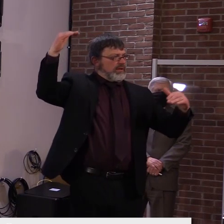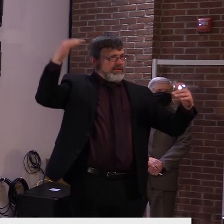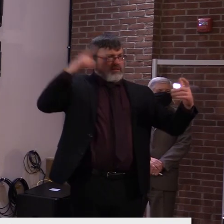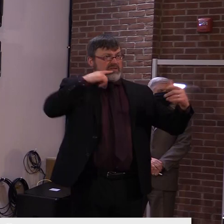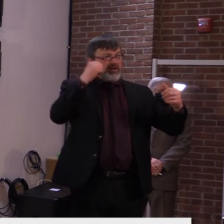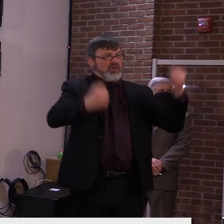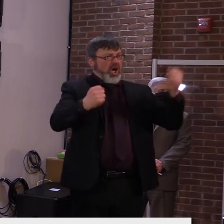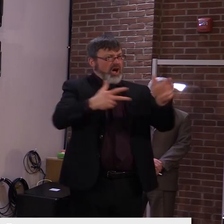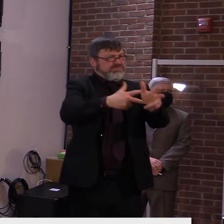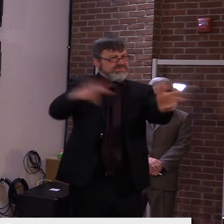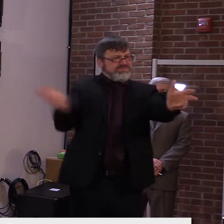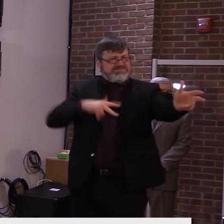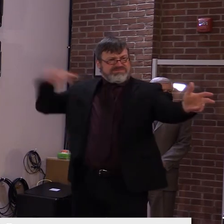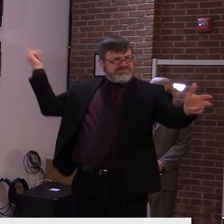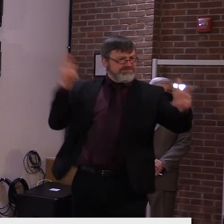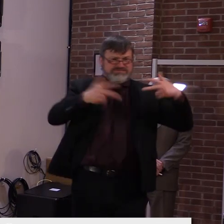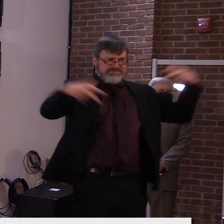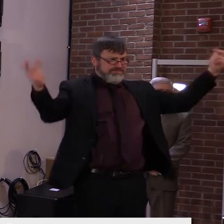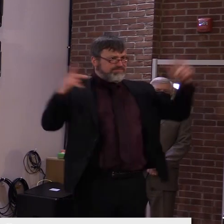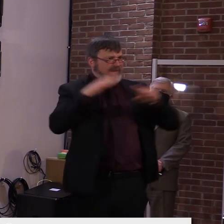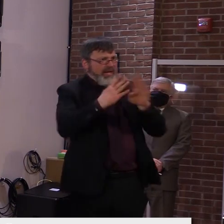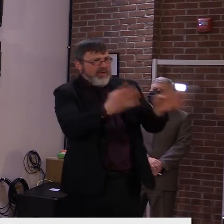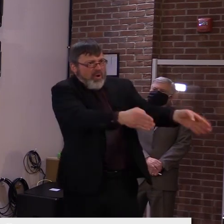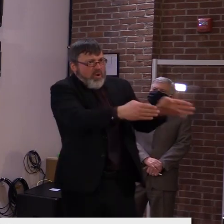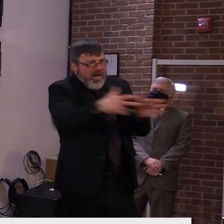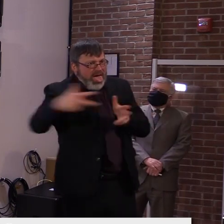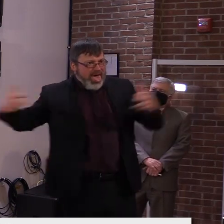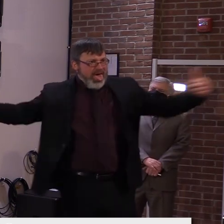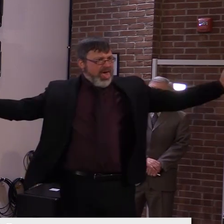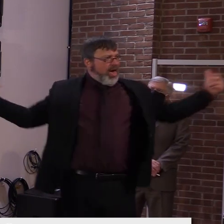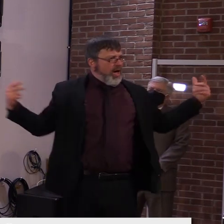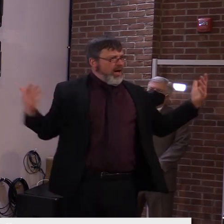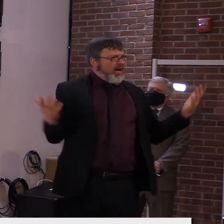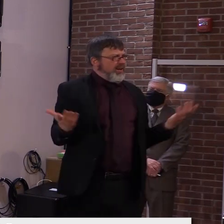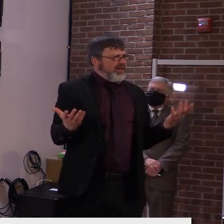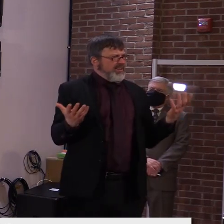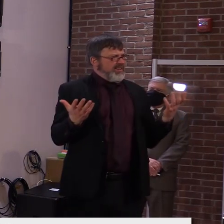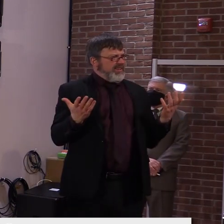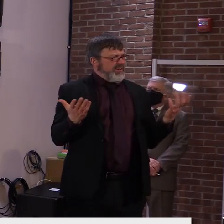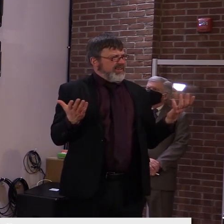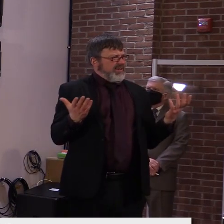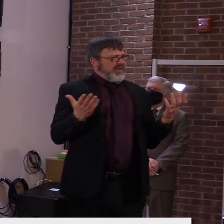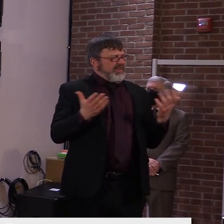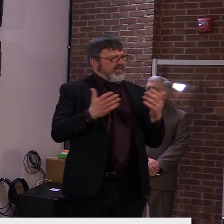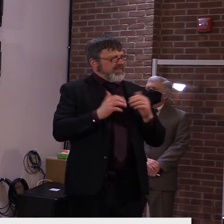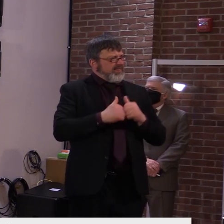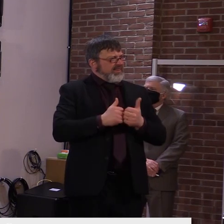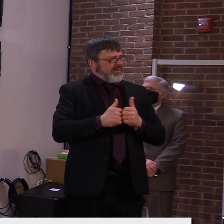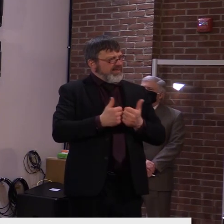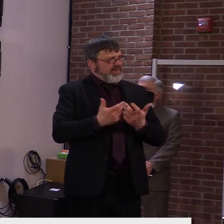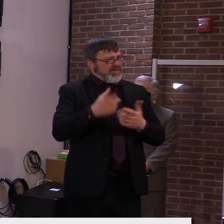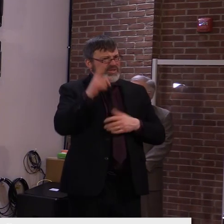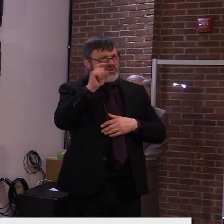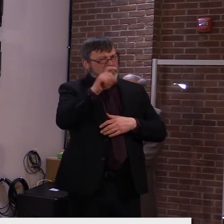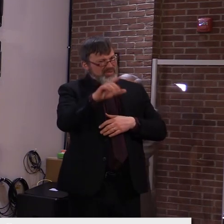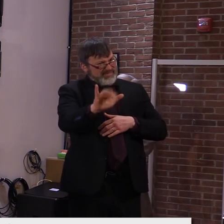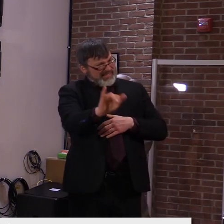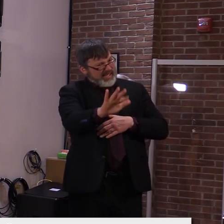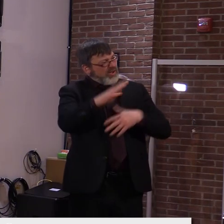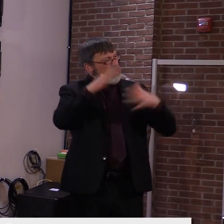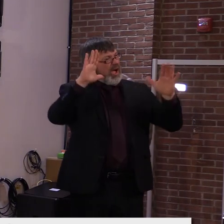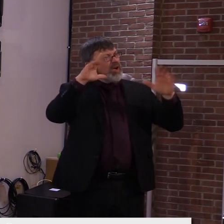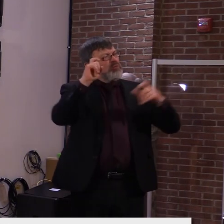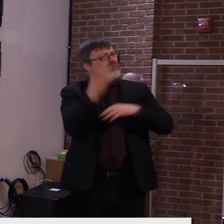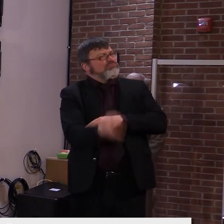fairgrounds. This vaccine clinic is supposed to run to 1 o'clock, yet I've seen no notice telling people to turn back if